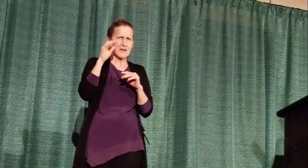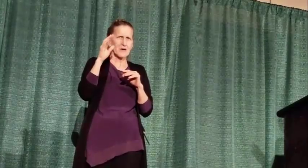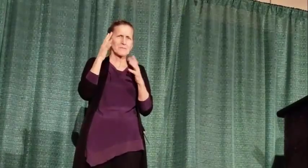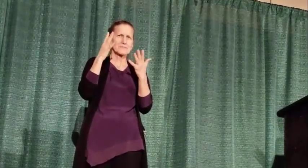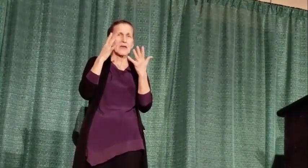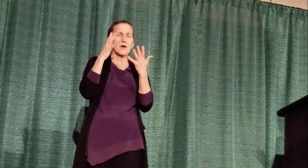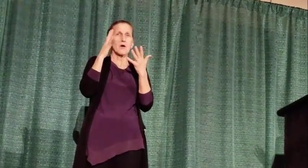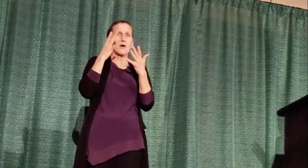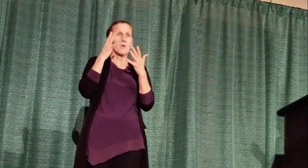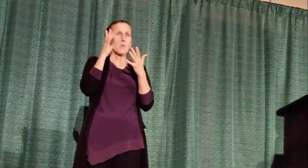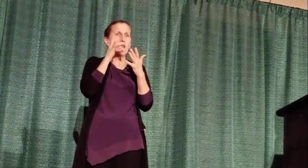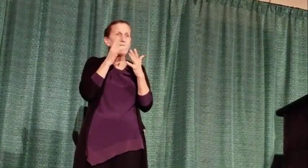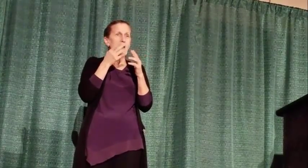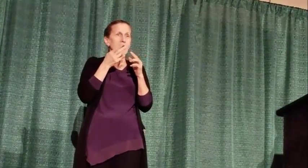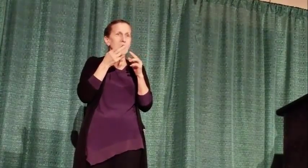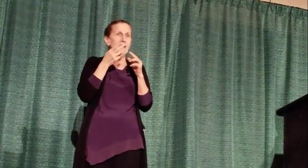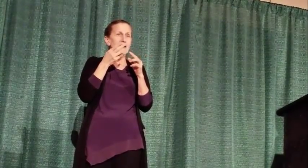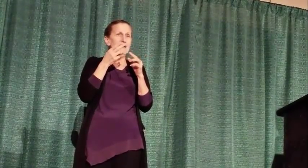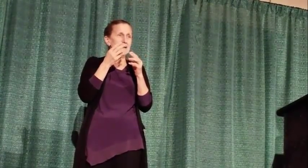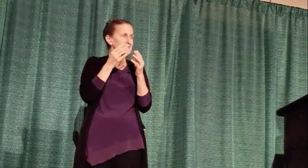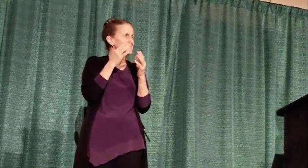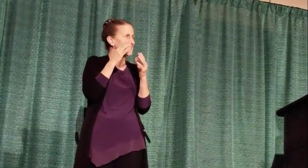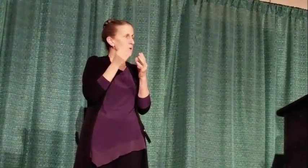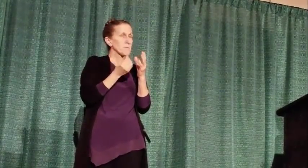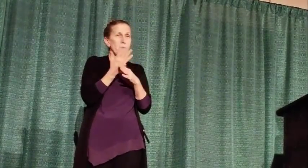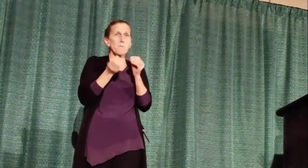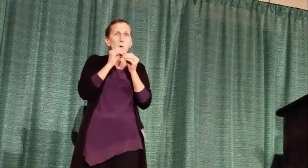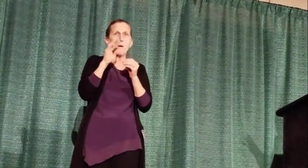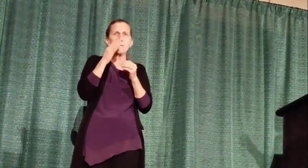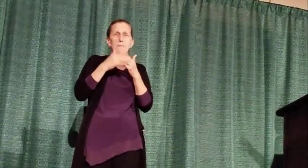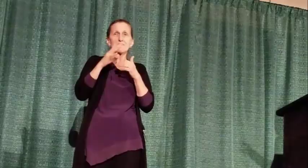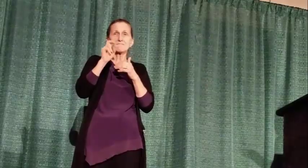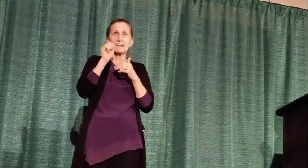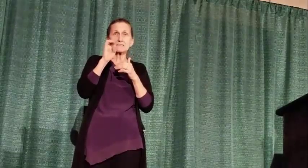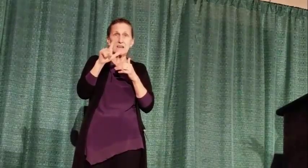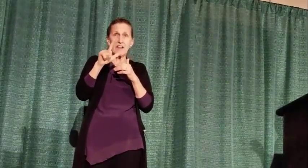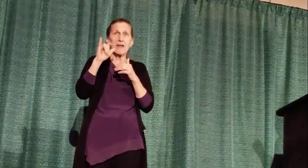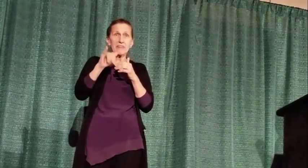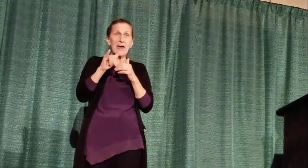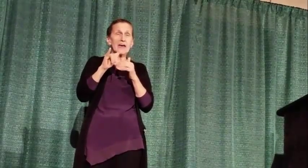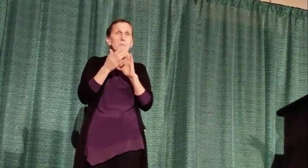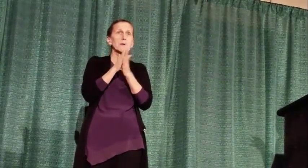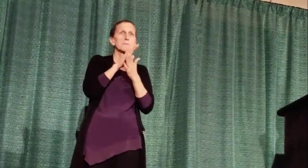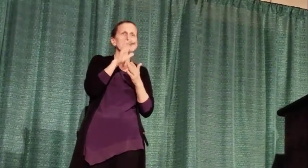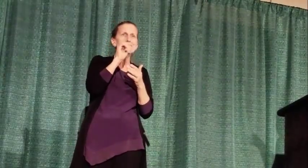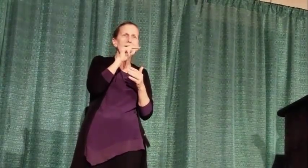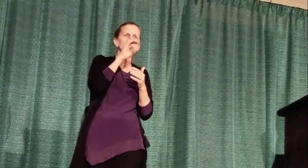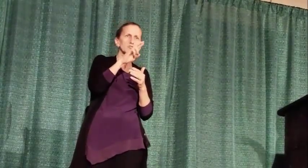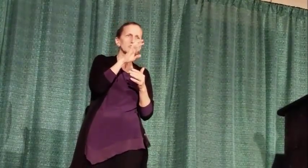blood vessels, to allow fat to grow, and it permissibly allows cancer to grow. So cancer cells